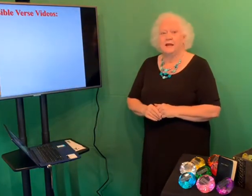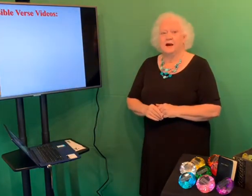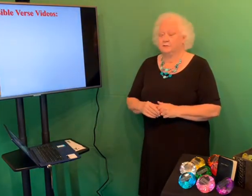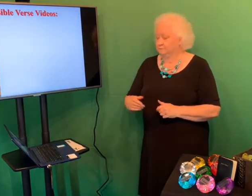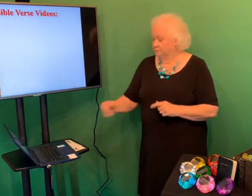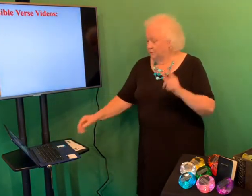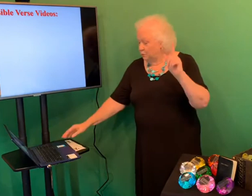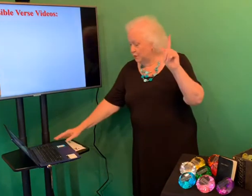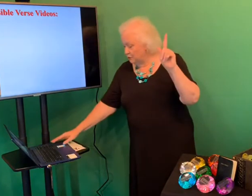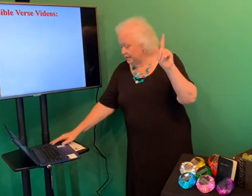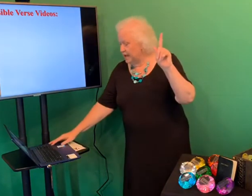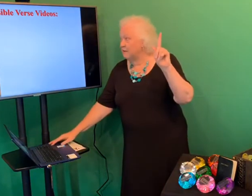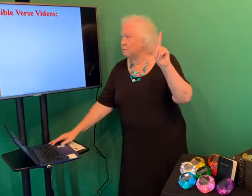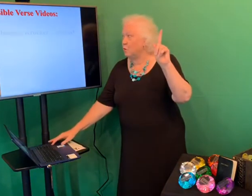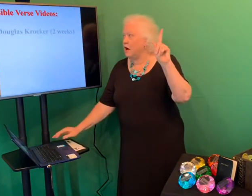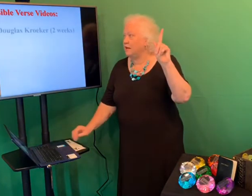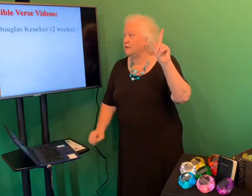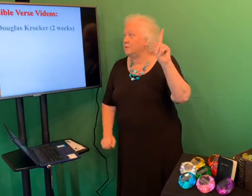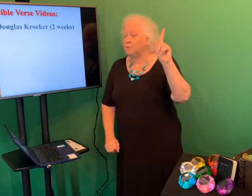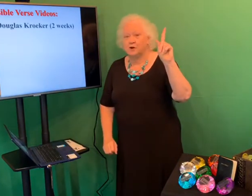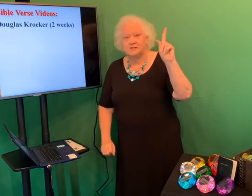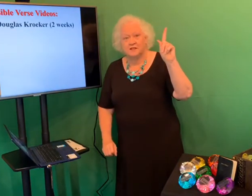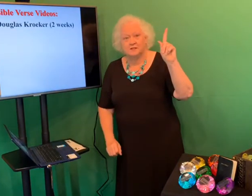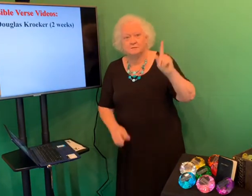Now, we only have one person,